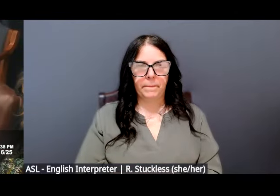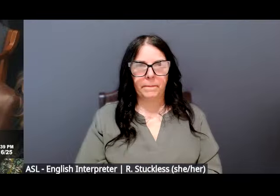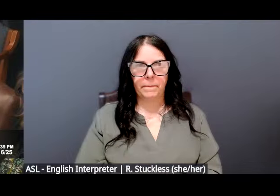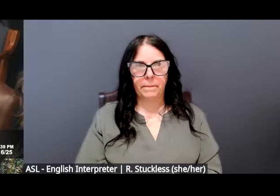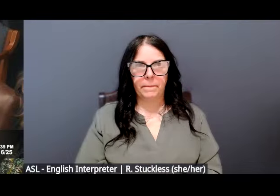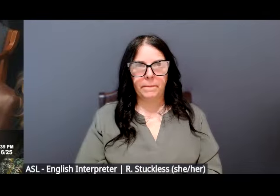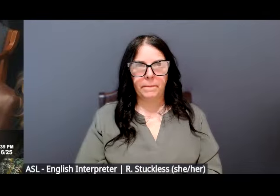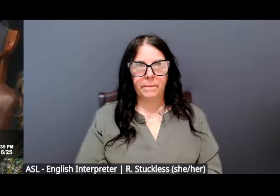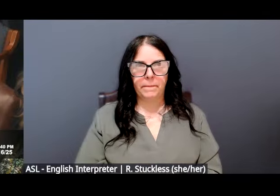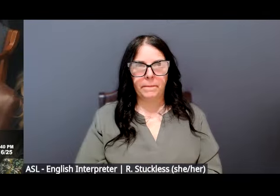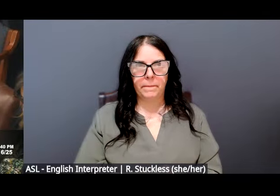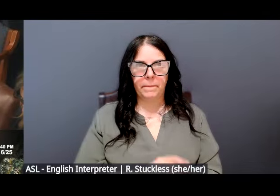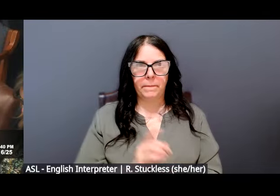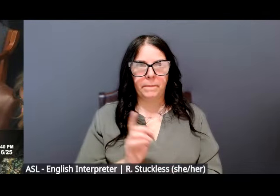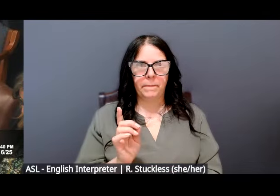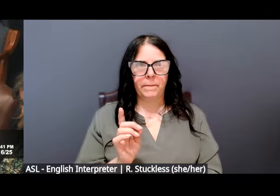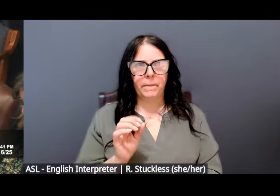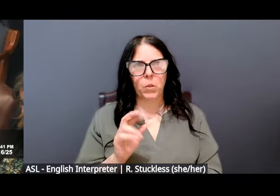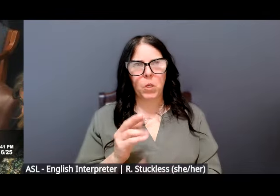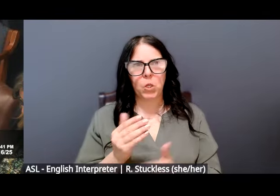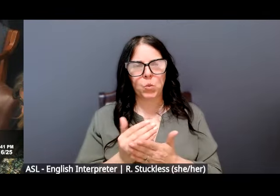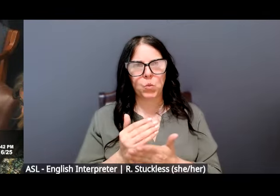through eliminate.